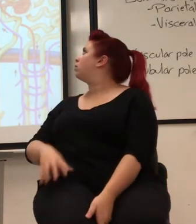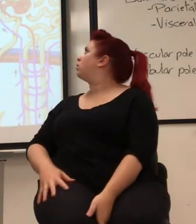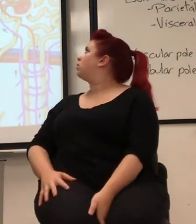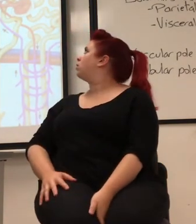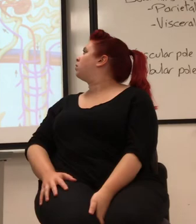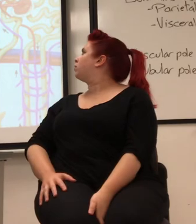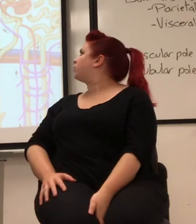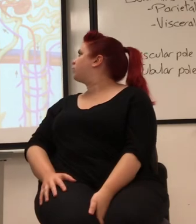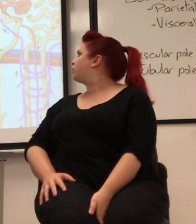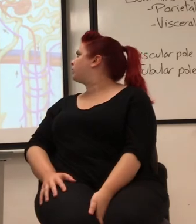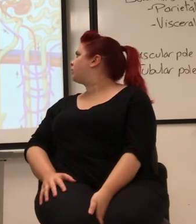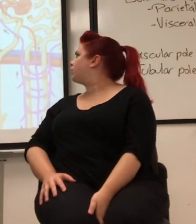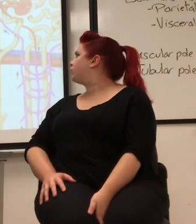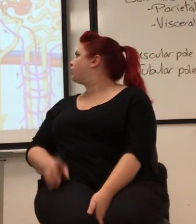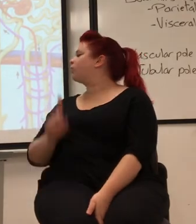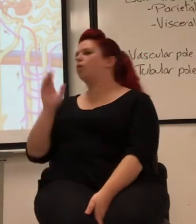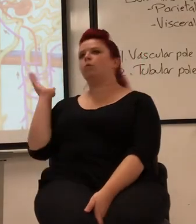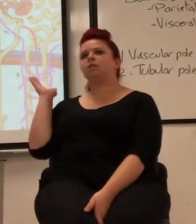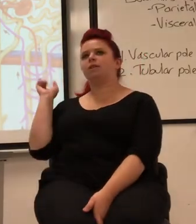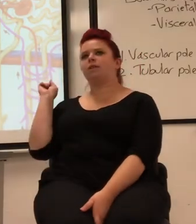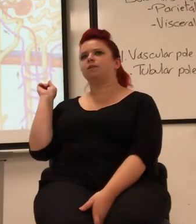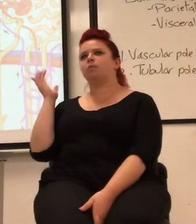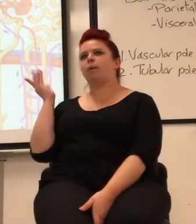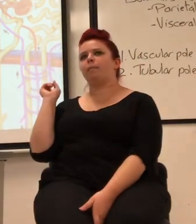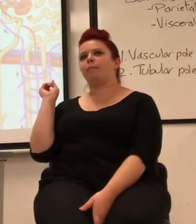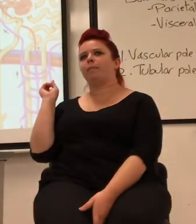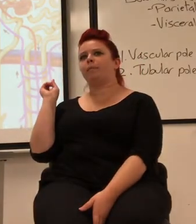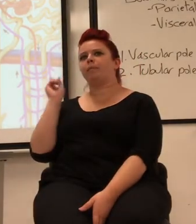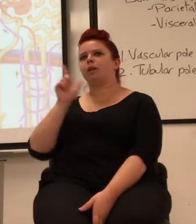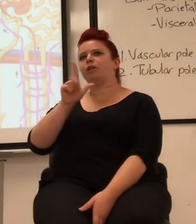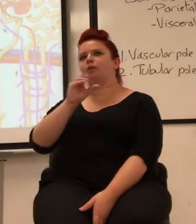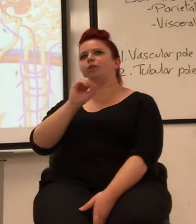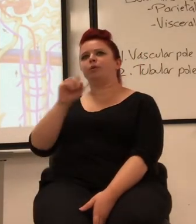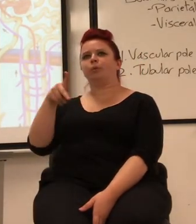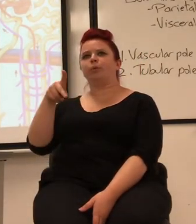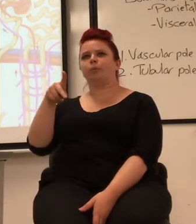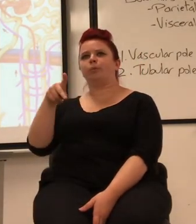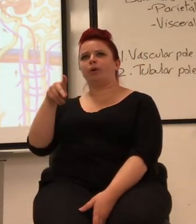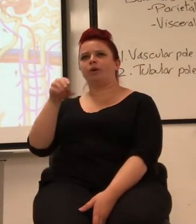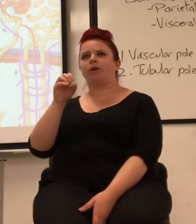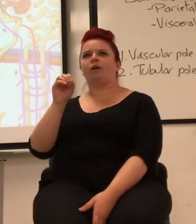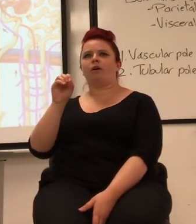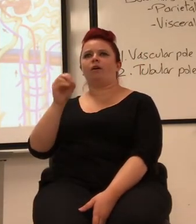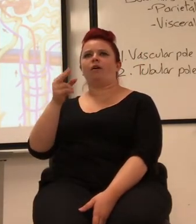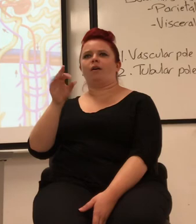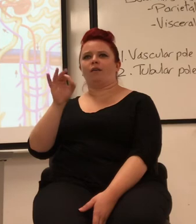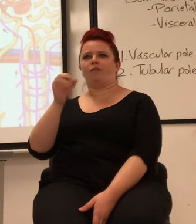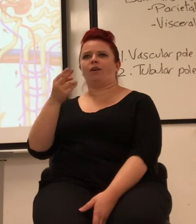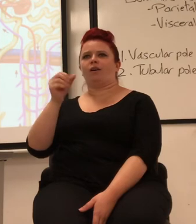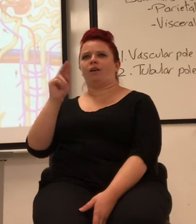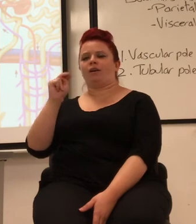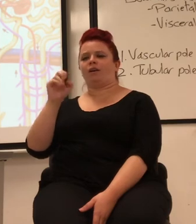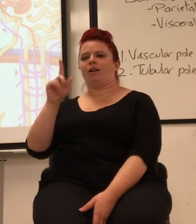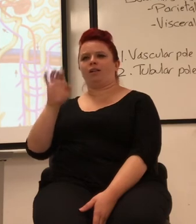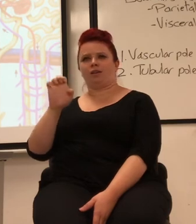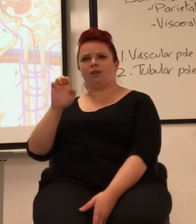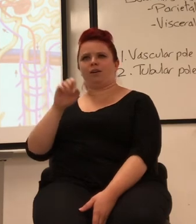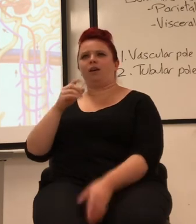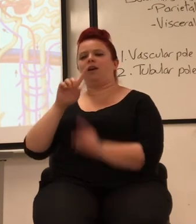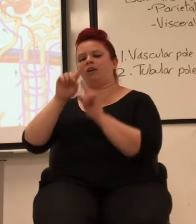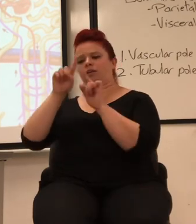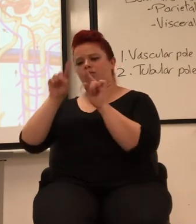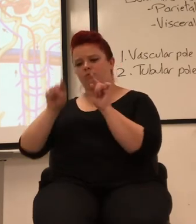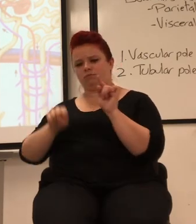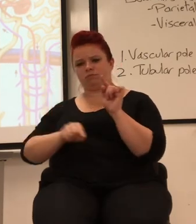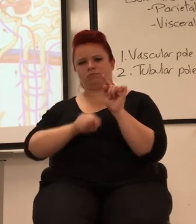Just go all the way down there. What's this? Loop of Henle. You start to go up the loop. Now you're